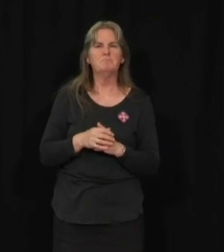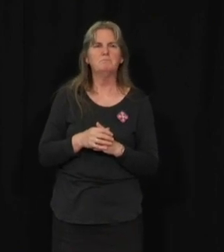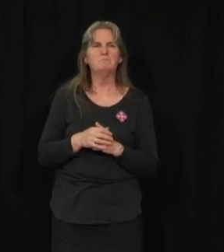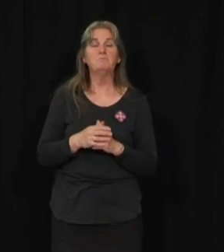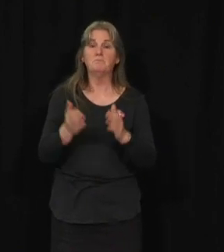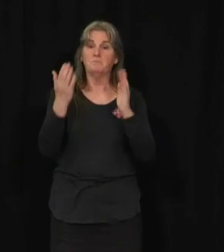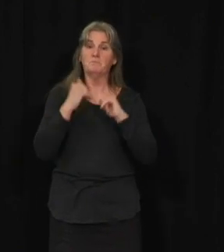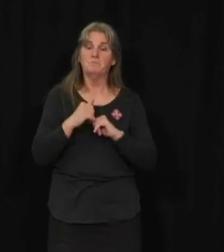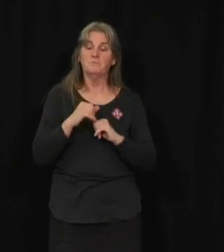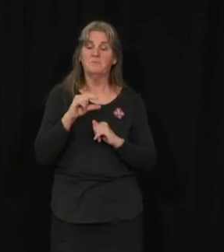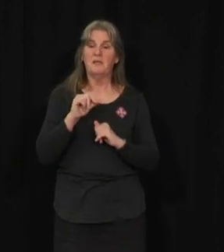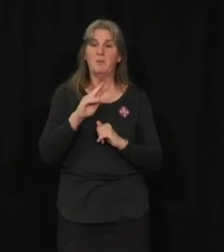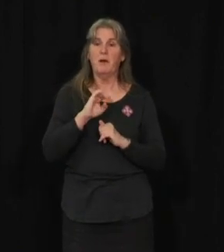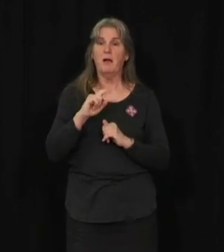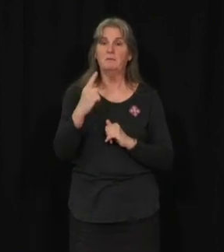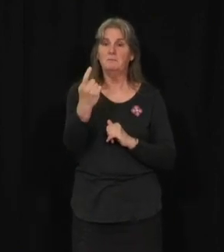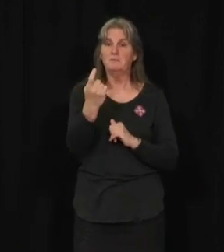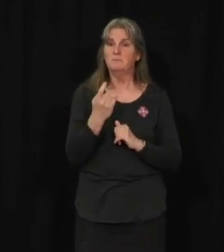Next question, Gabrielle.